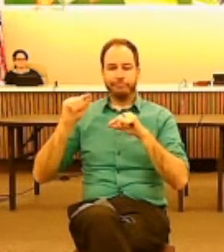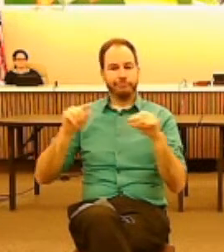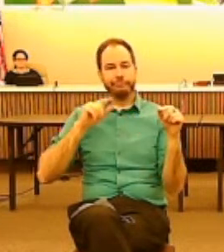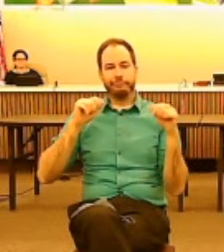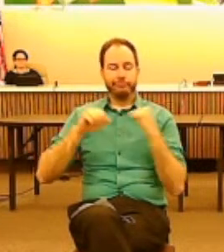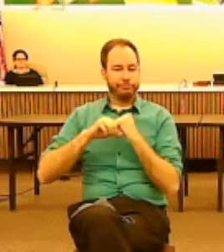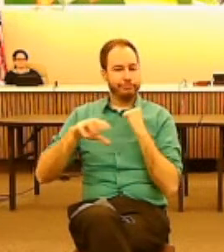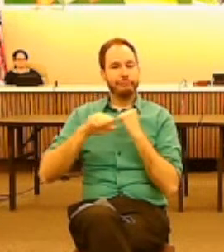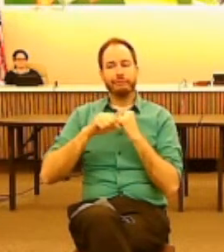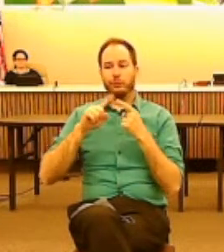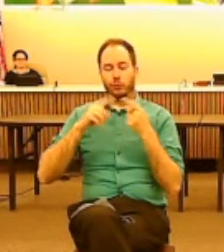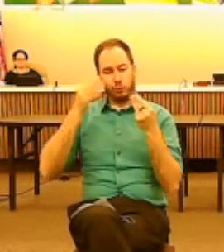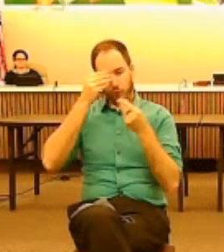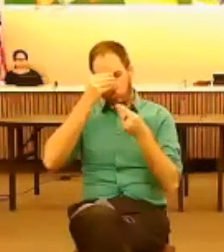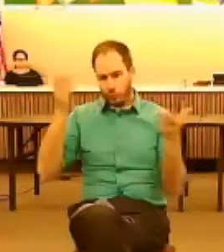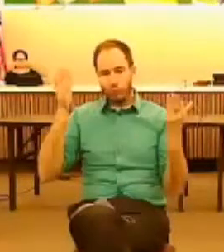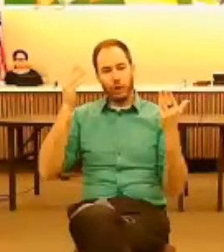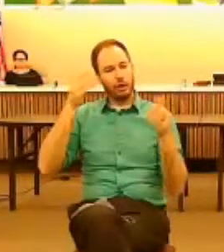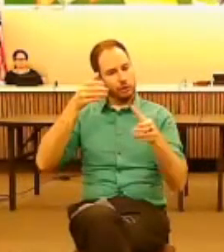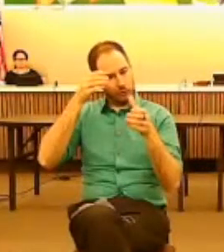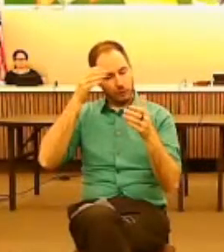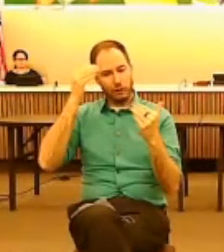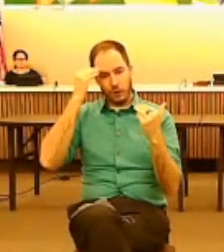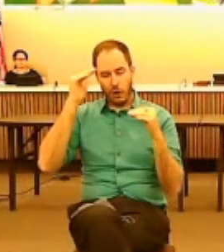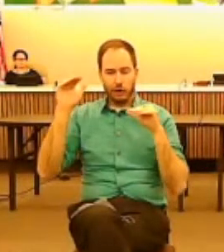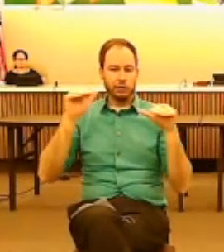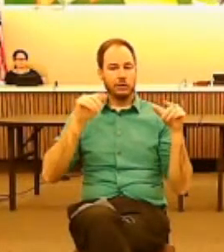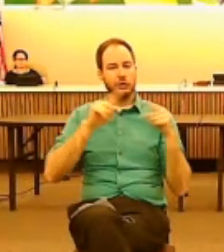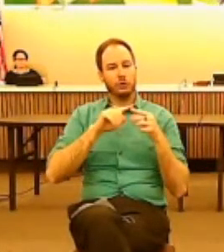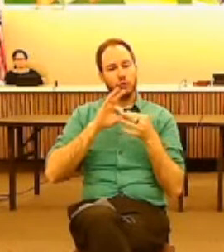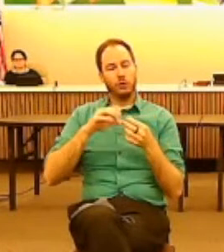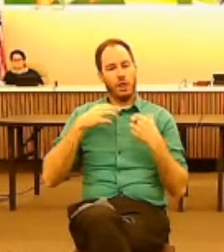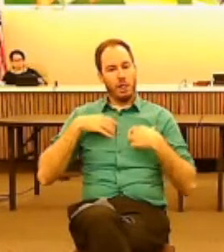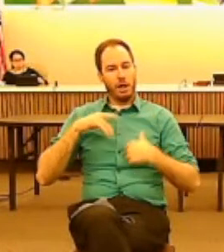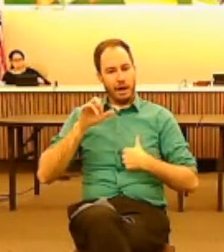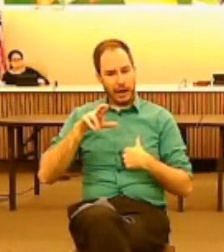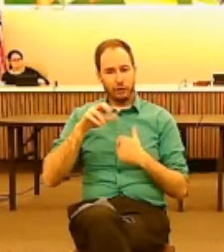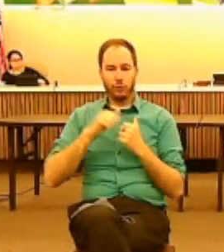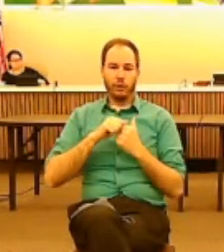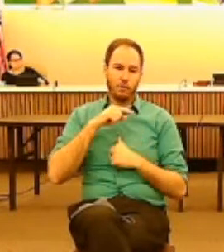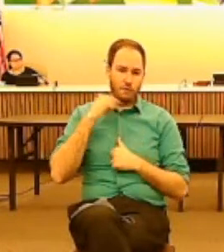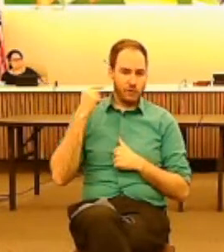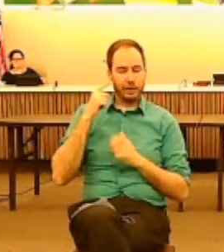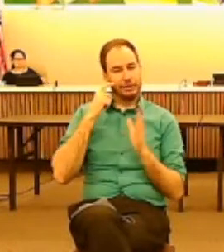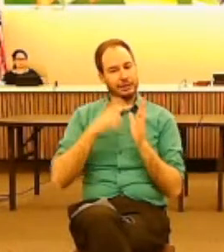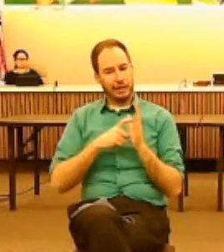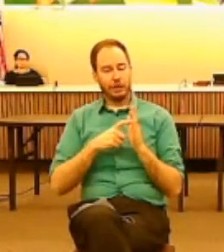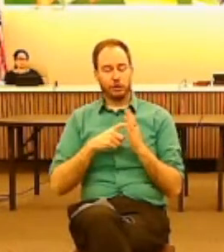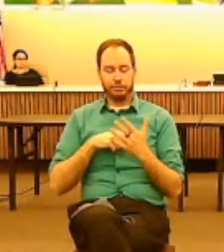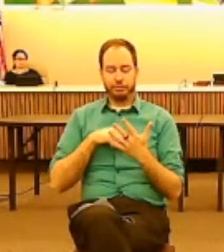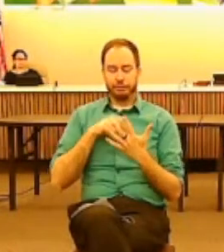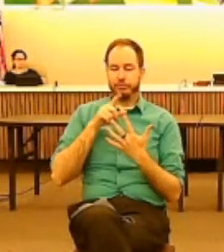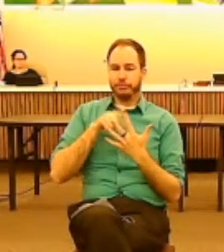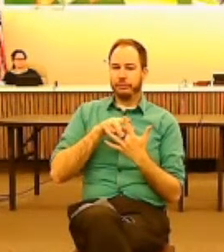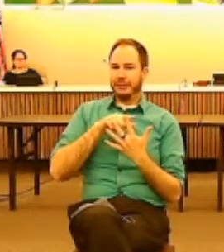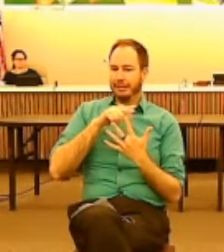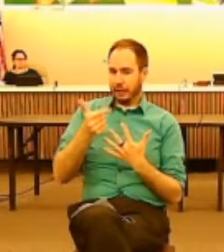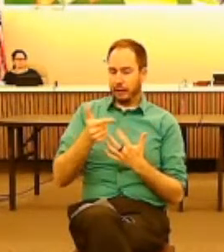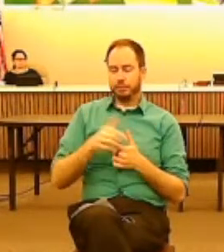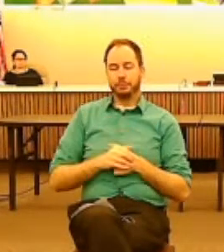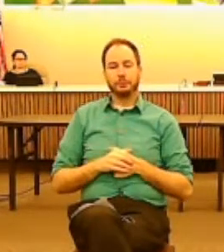more about lung cancer, risk factors, and early detection screenings. Second. So